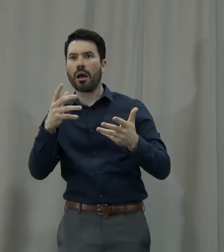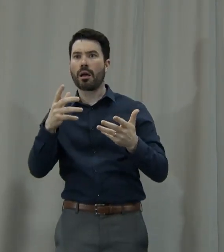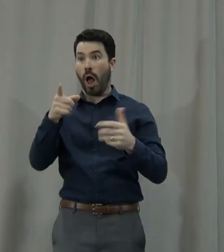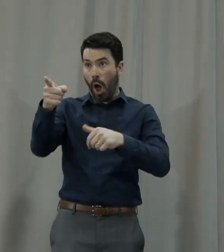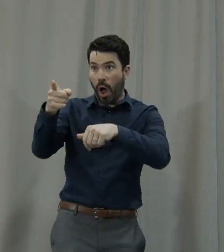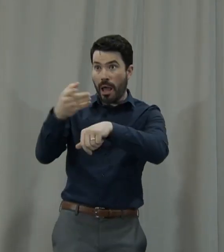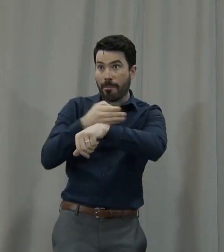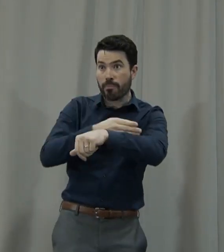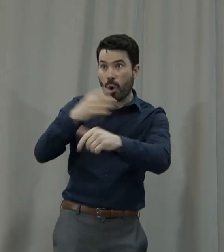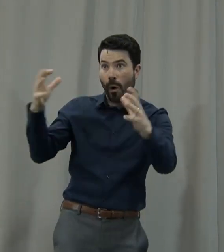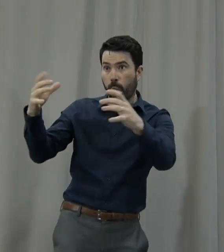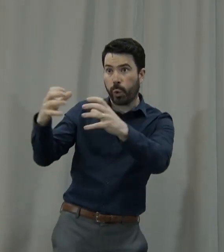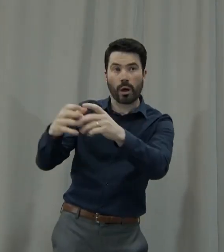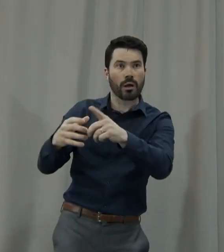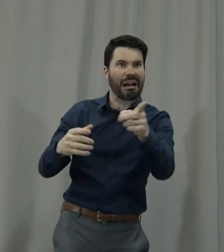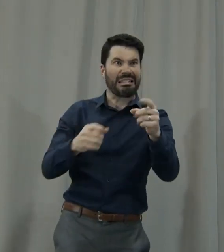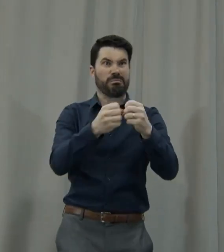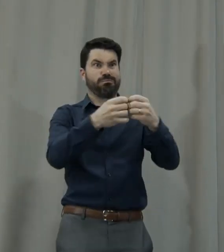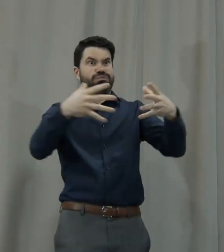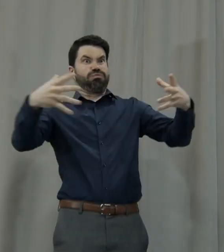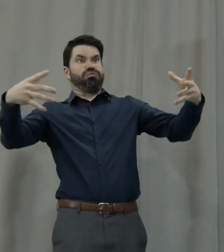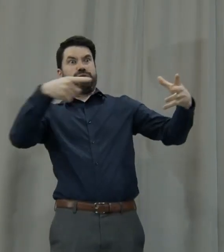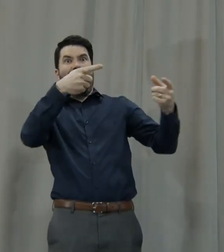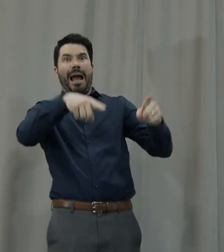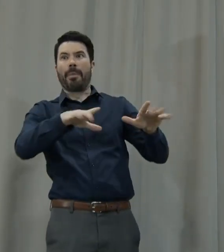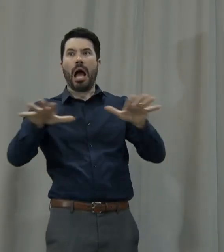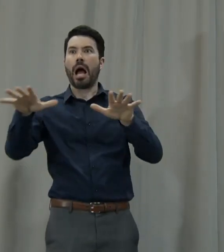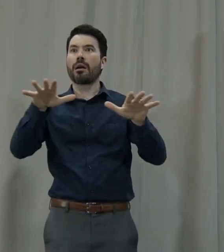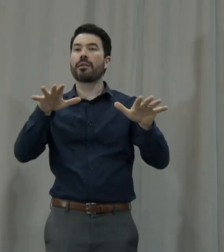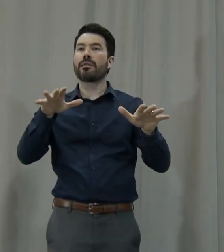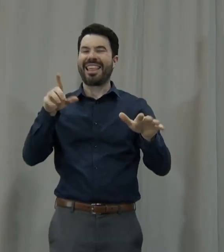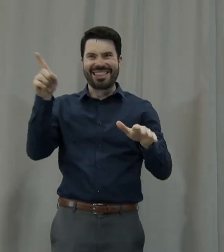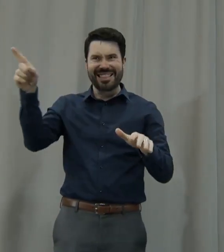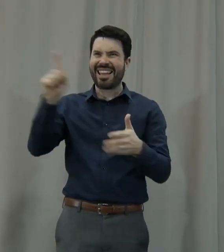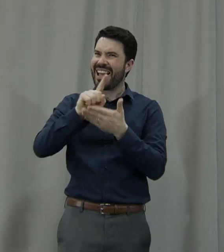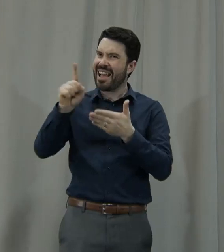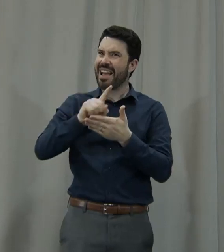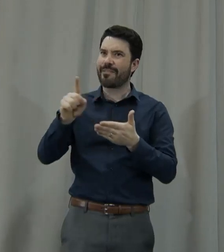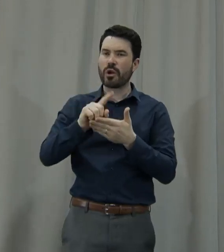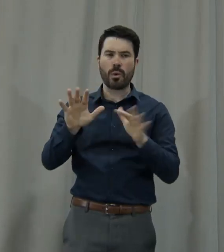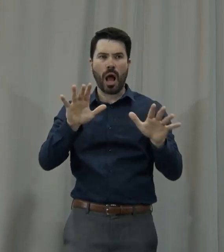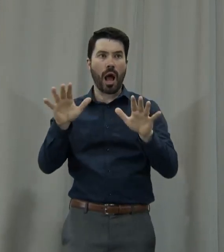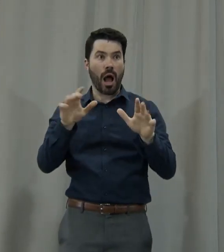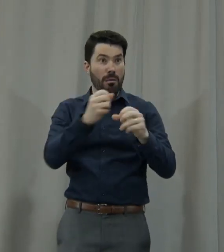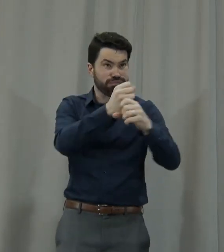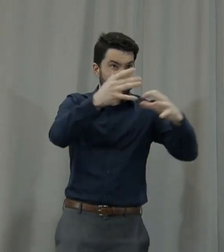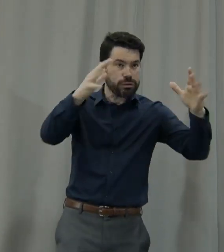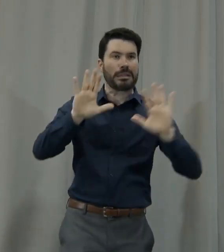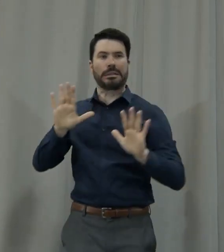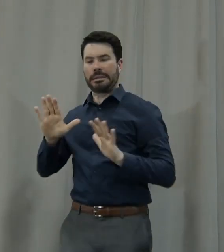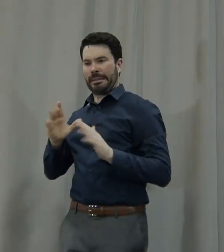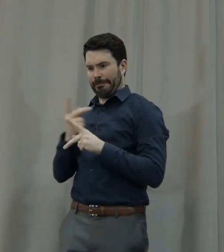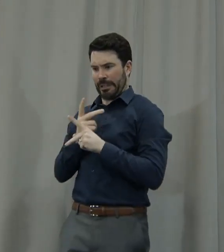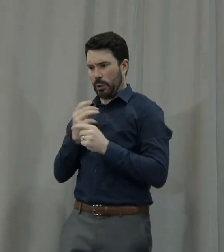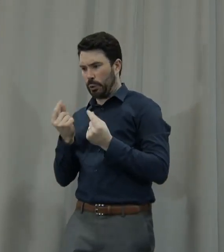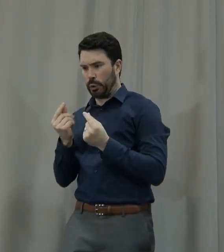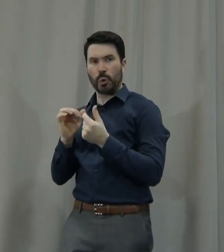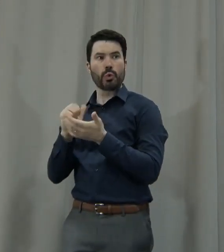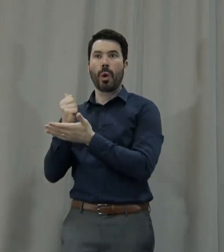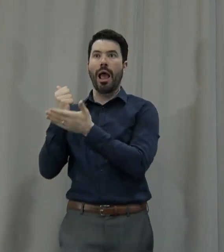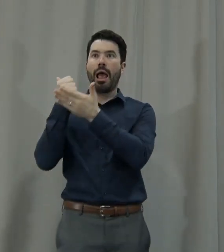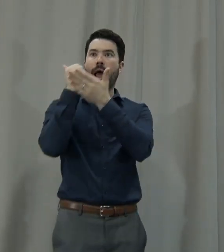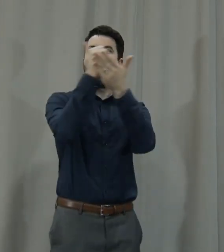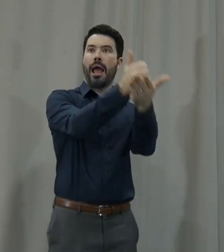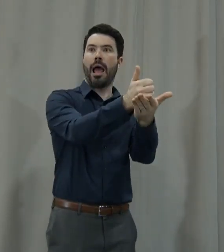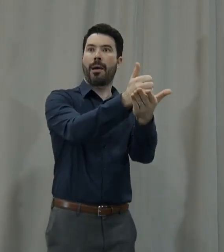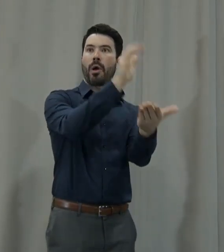or what surges were occurring, and then helping to design interventions to address and